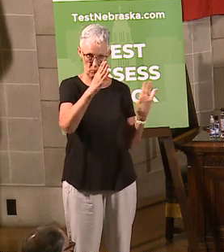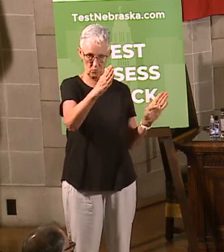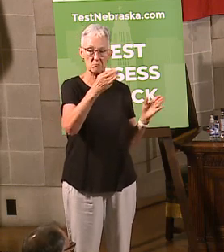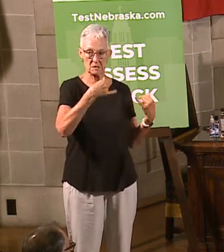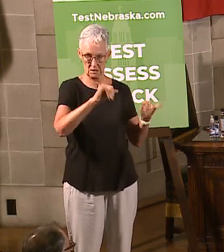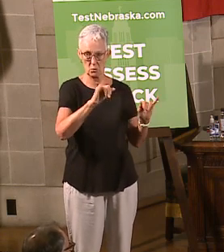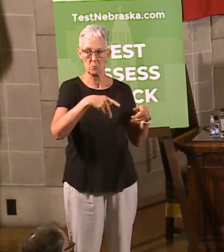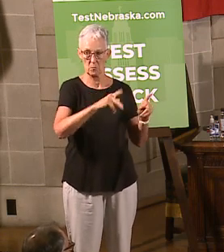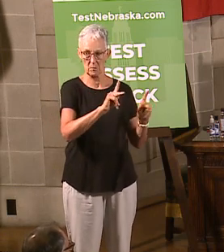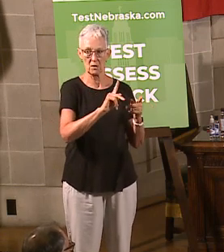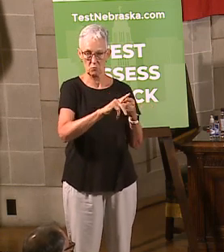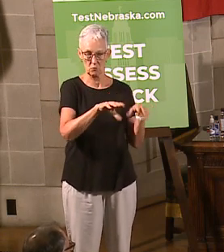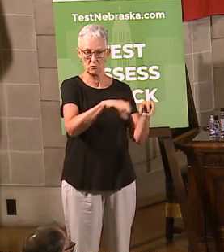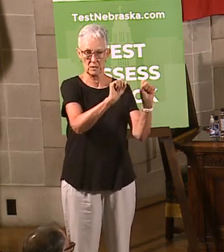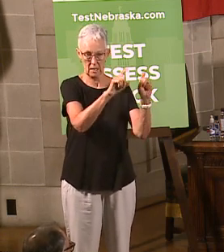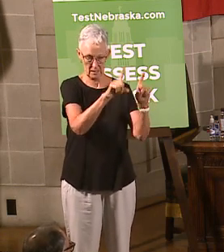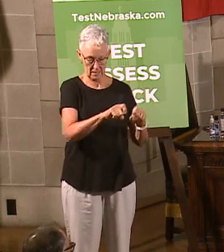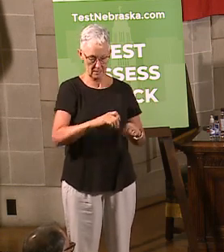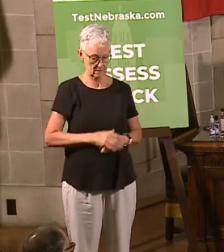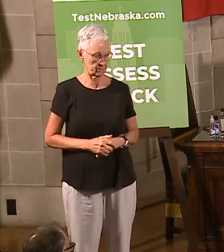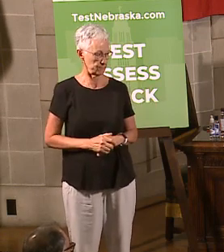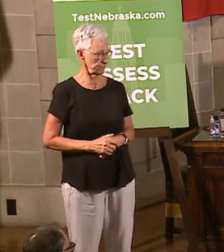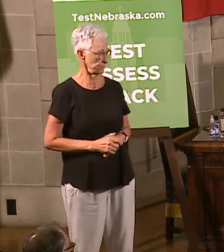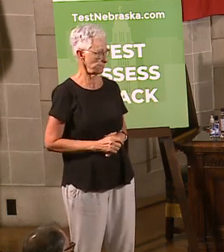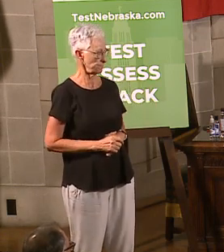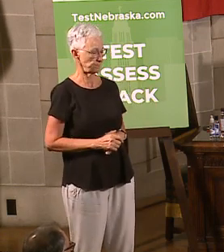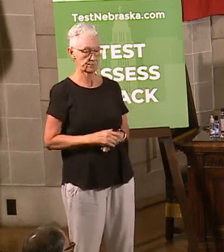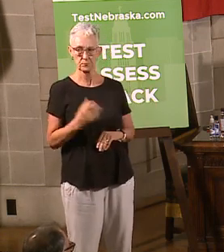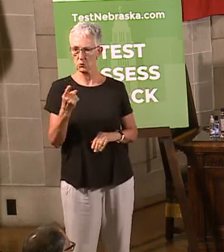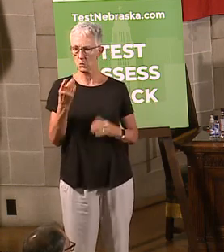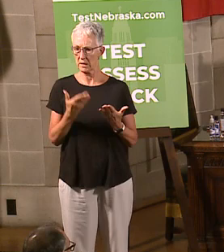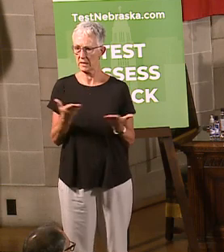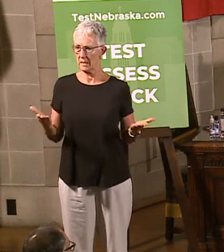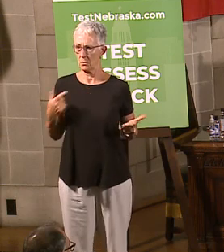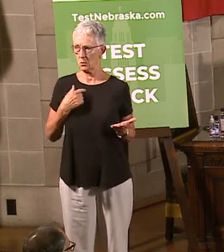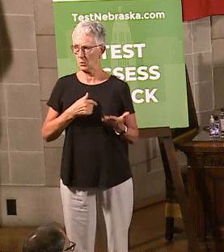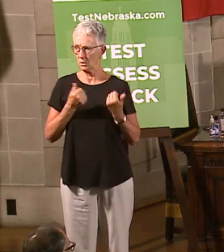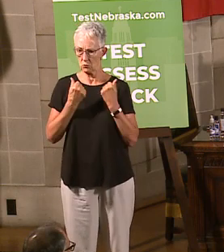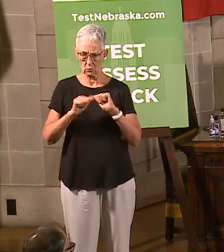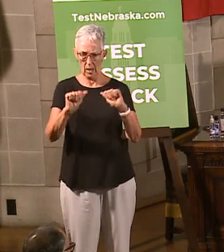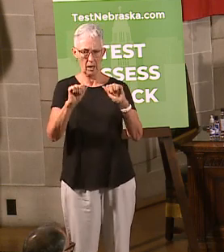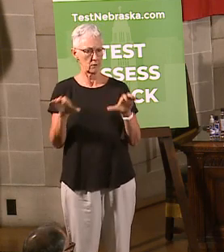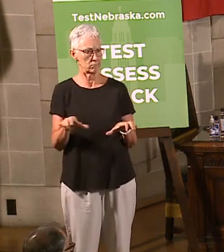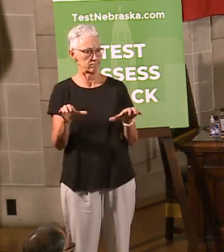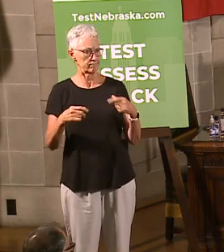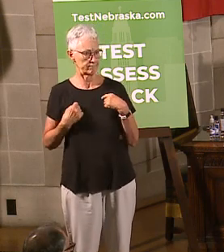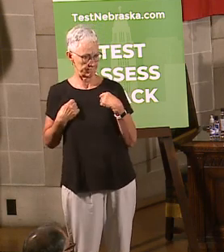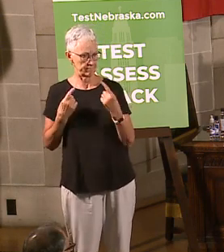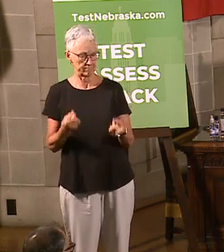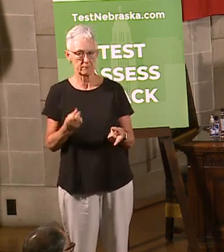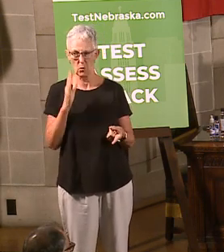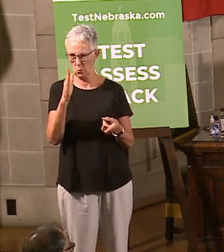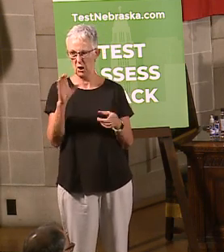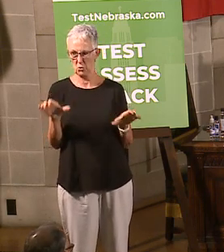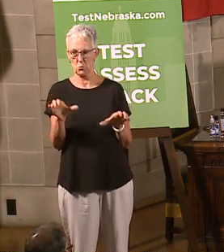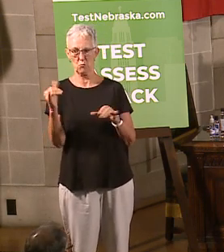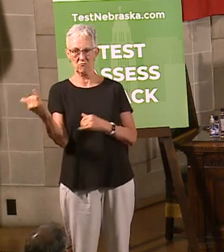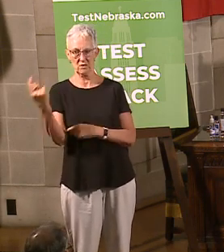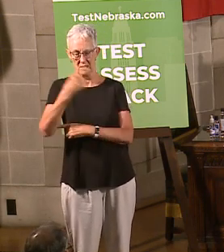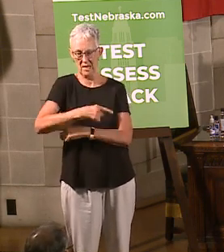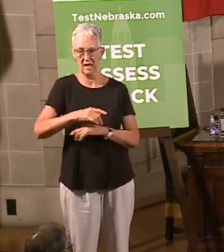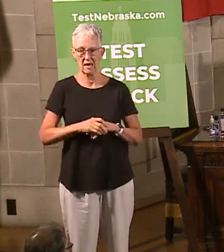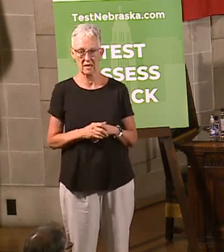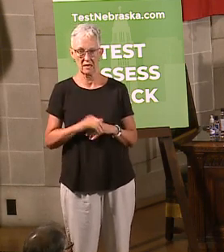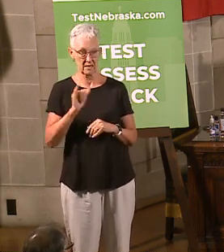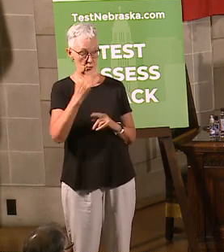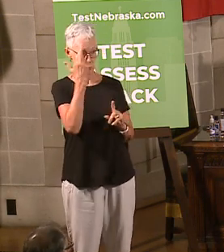that. Well, one of the things that we have been trying to do, and we have not gotten it done yet, but we're going to get it done today, and this is why I was so excited